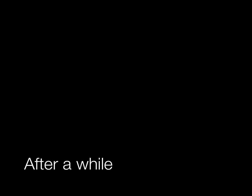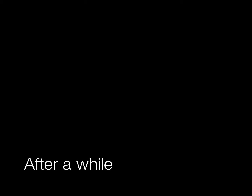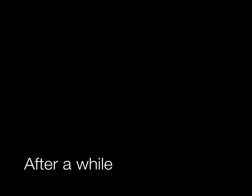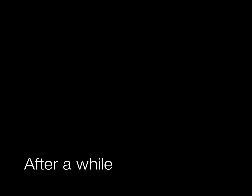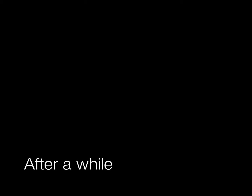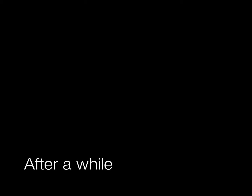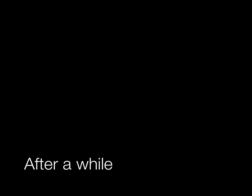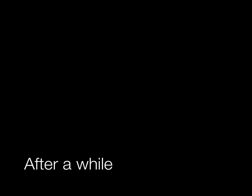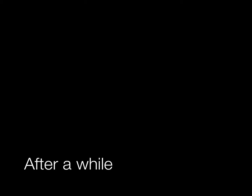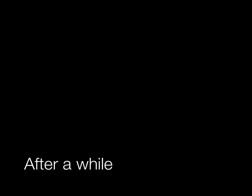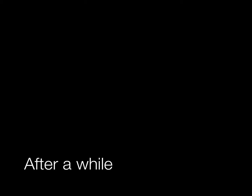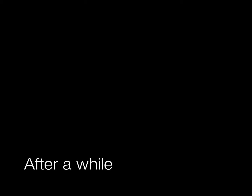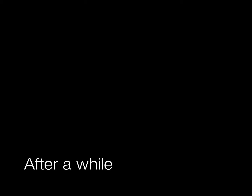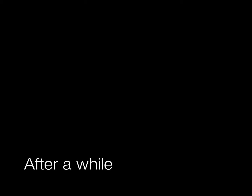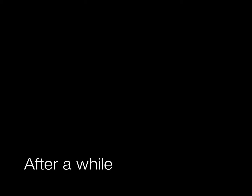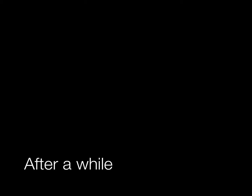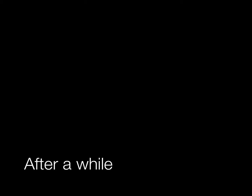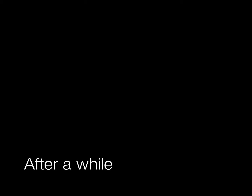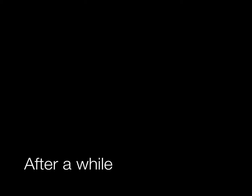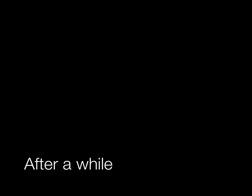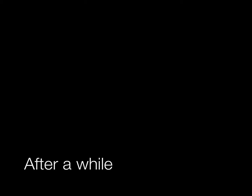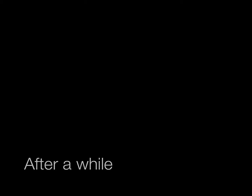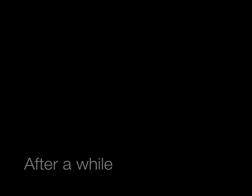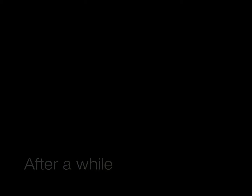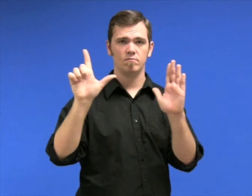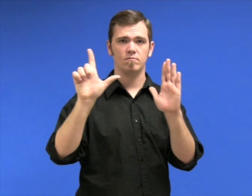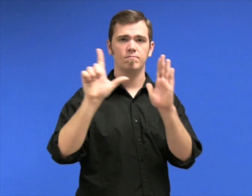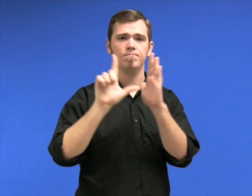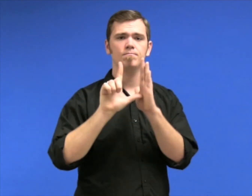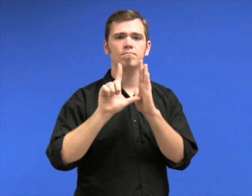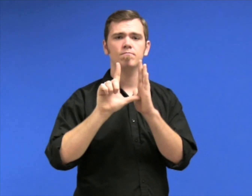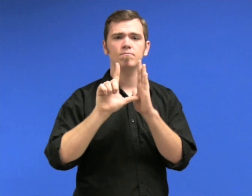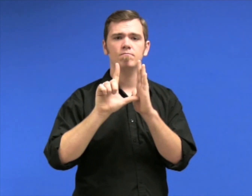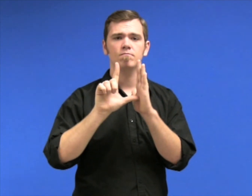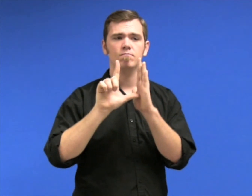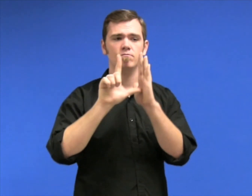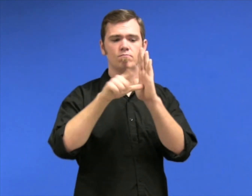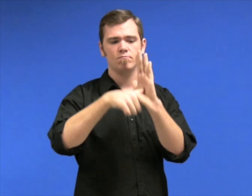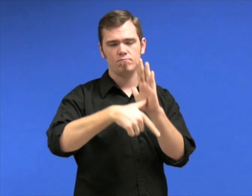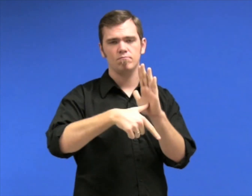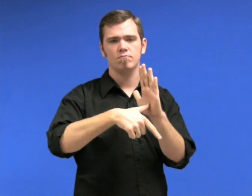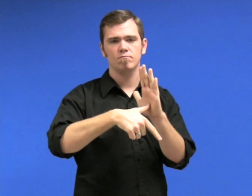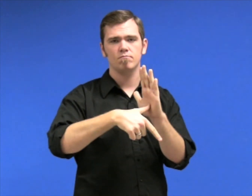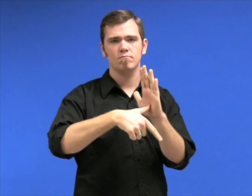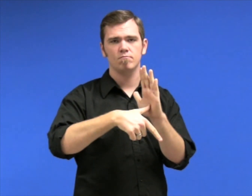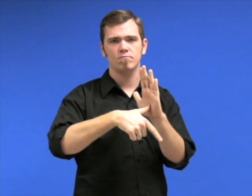All right, the sign for after a while, again, still moving forward, is after a while.